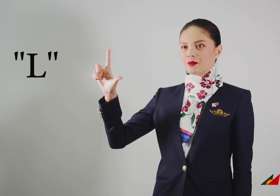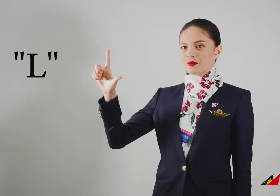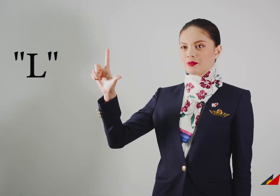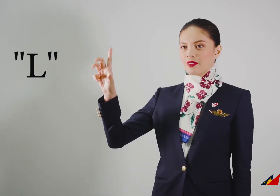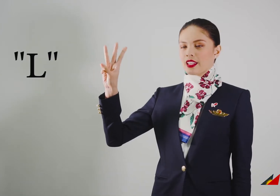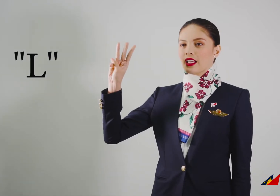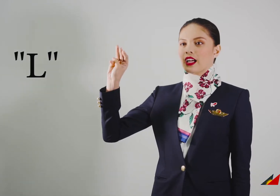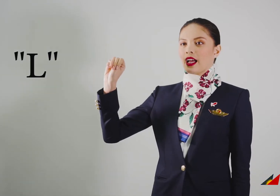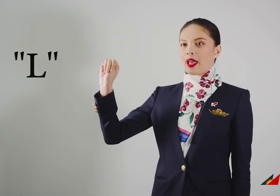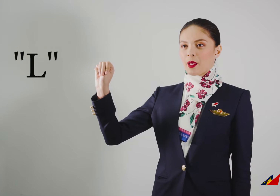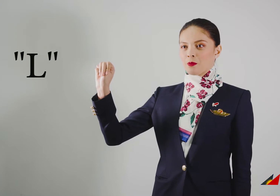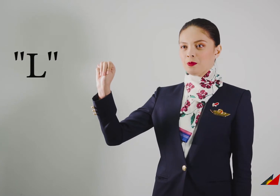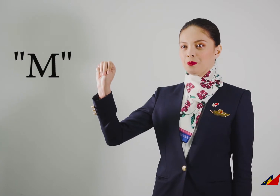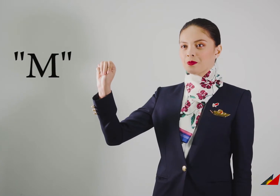L, M,